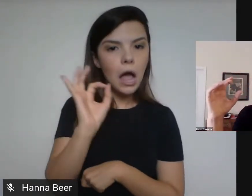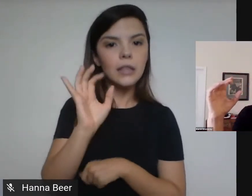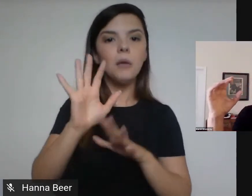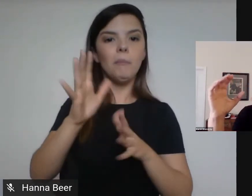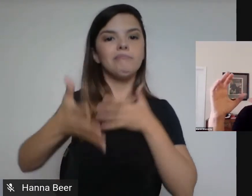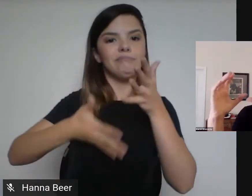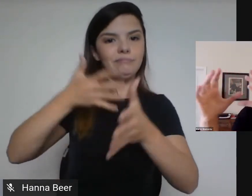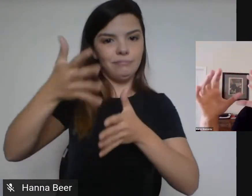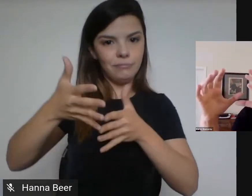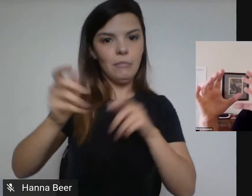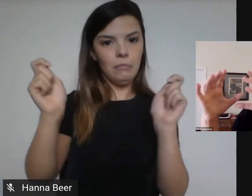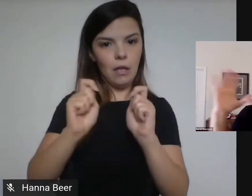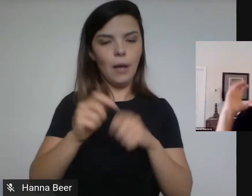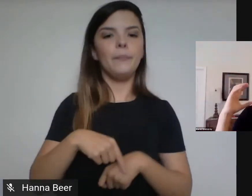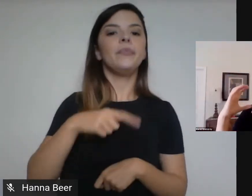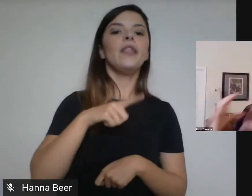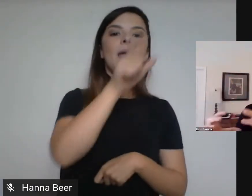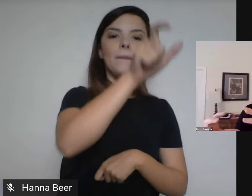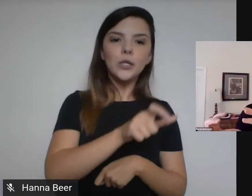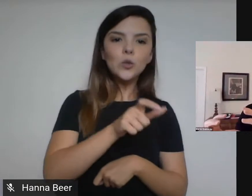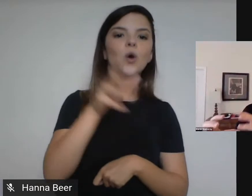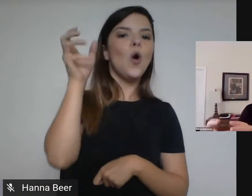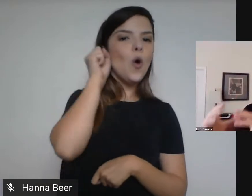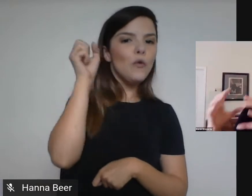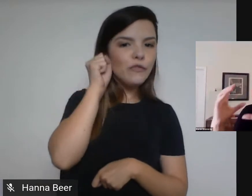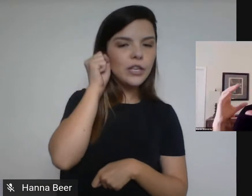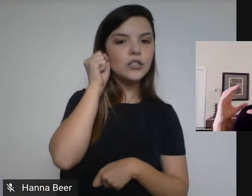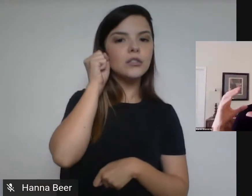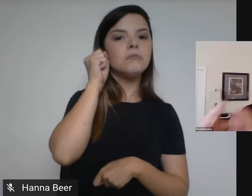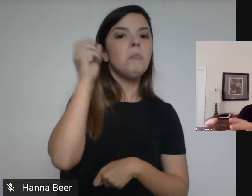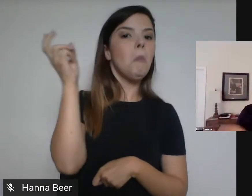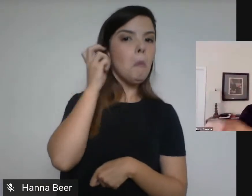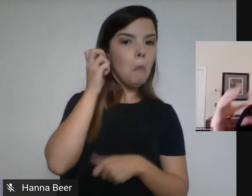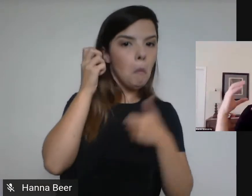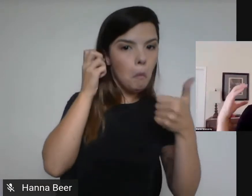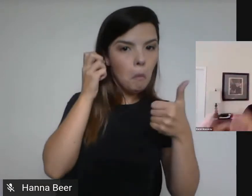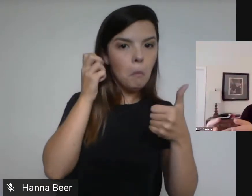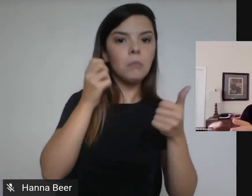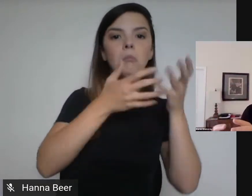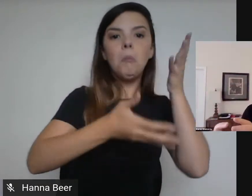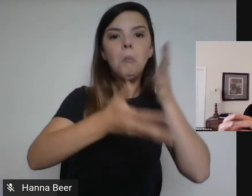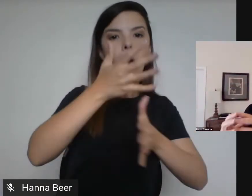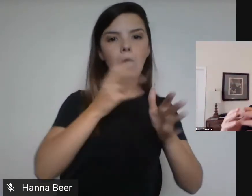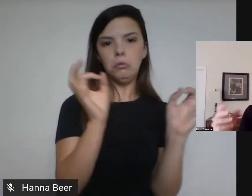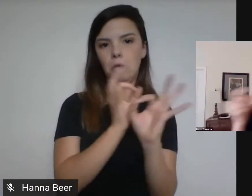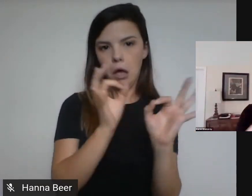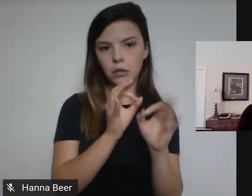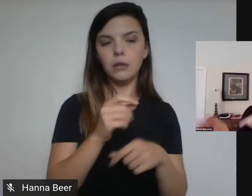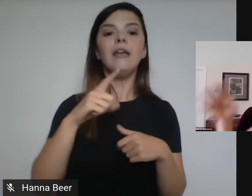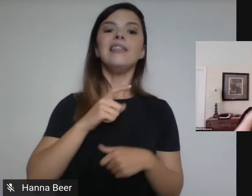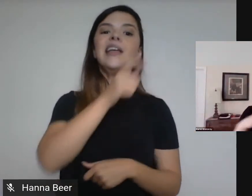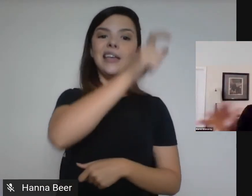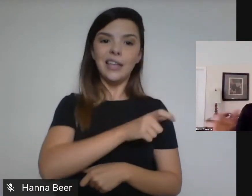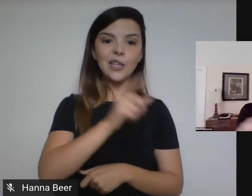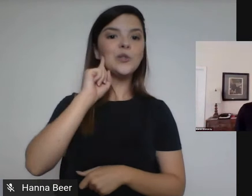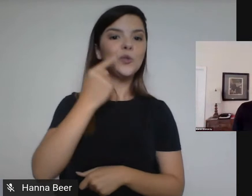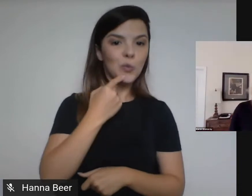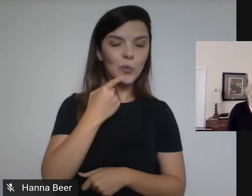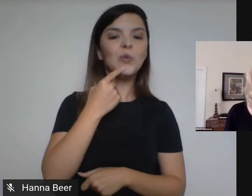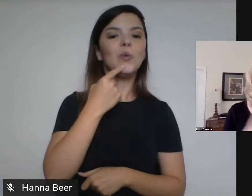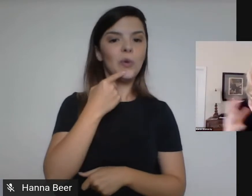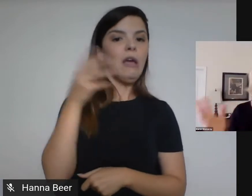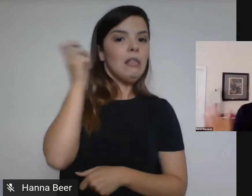hear but don't know sign, and then you have deaf people who can't hear and don't know sign. So with that group